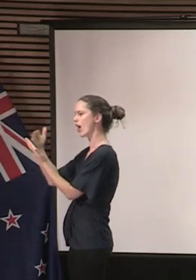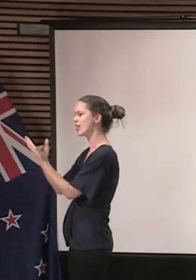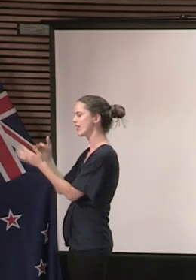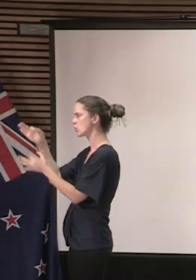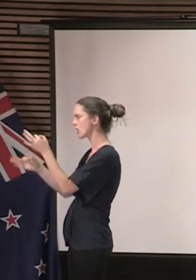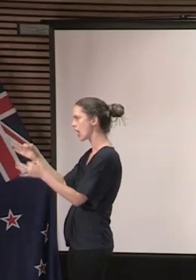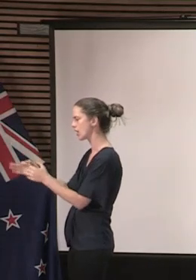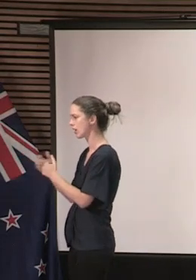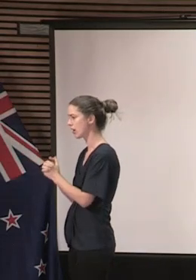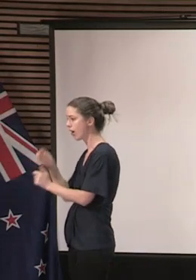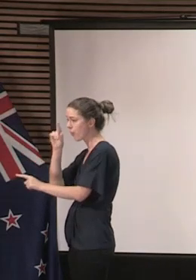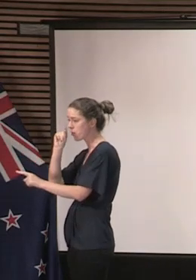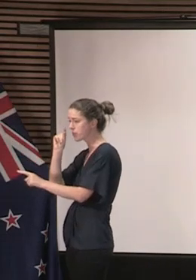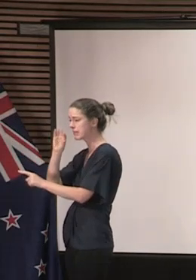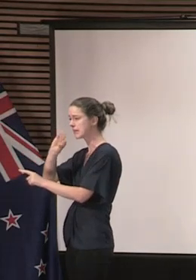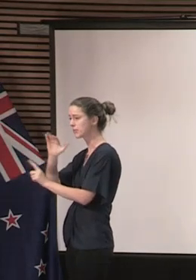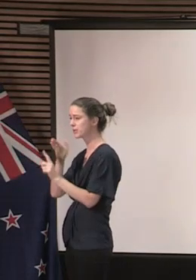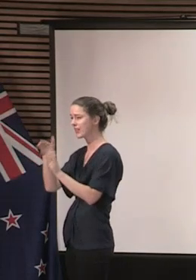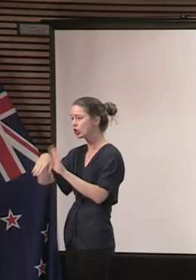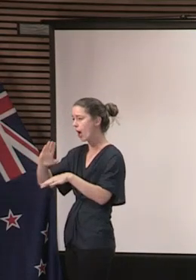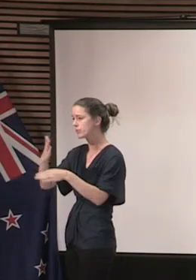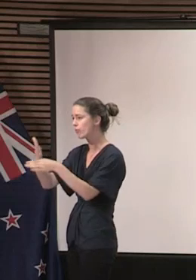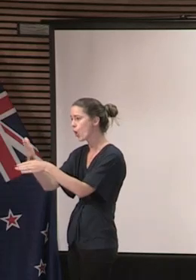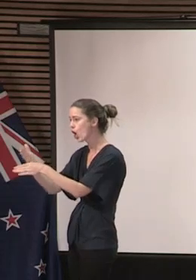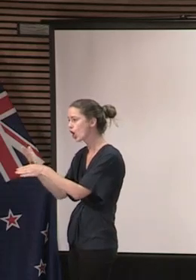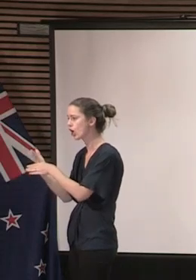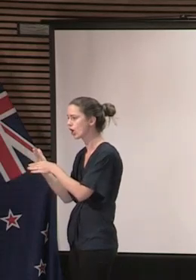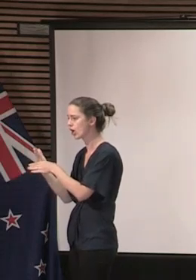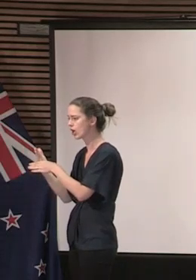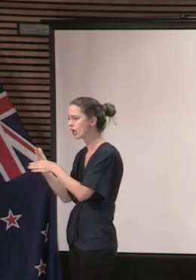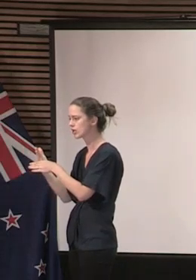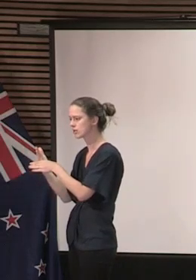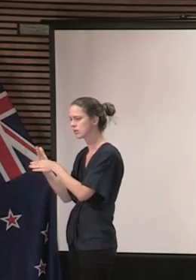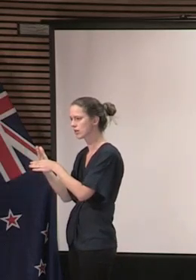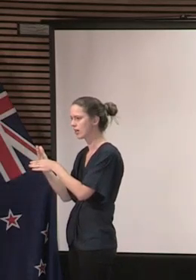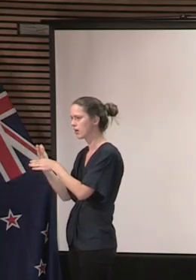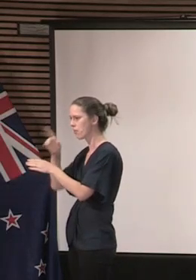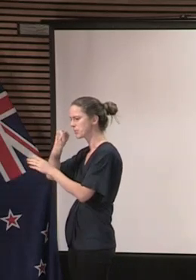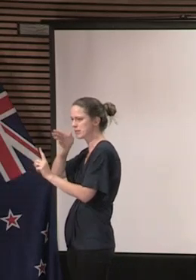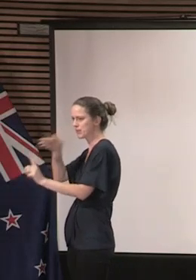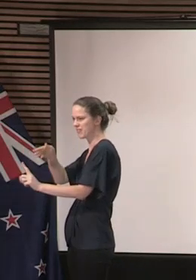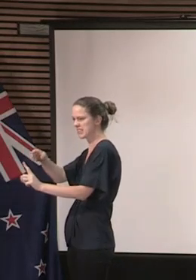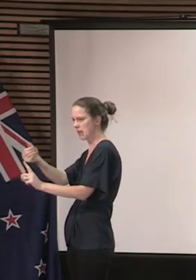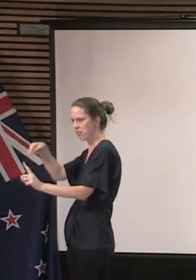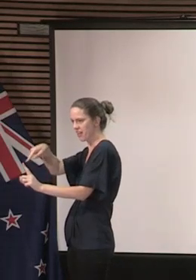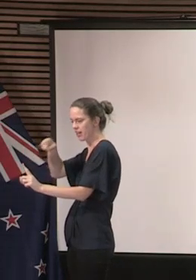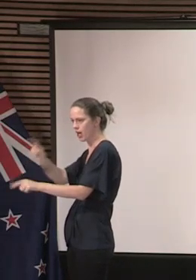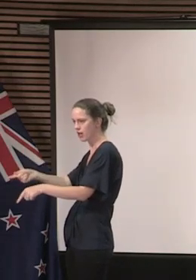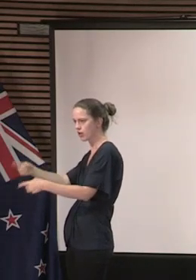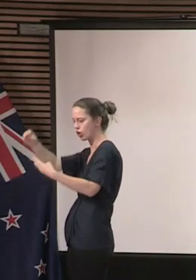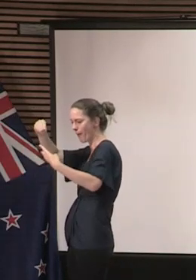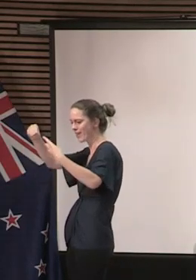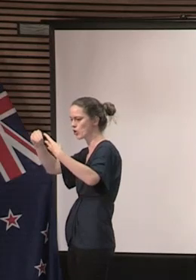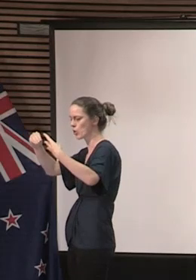whether some industry specific or explicitly carved out might be able to go back to a level 3 type